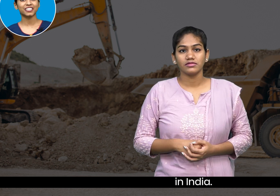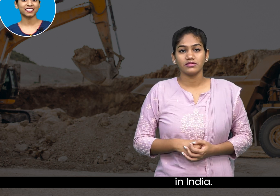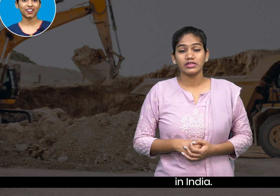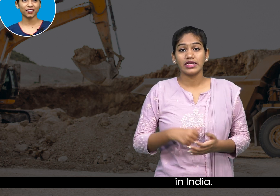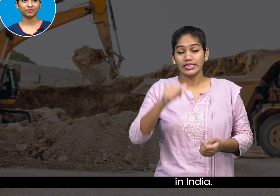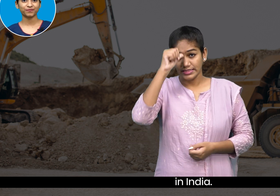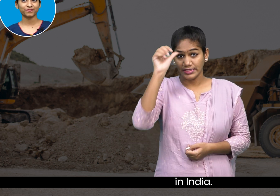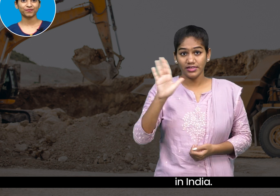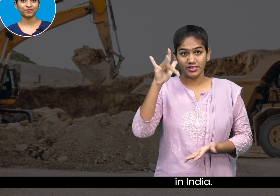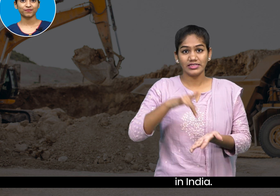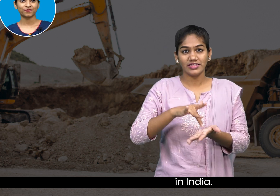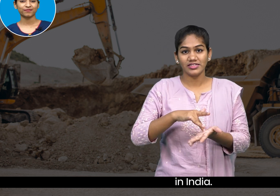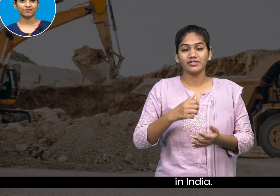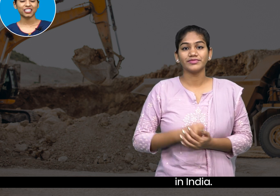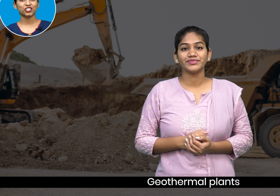In India,